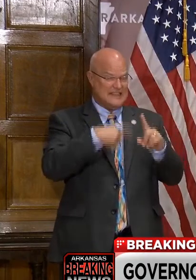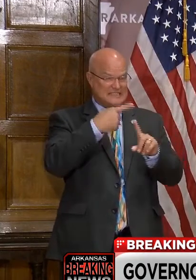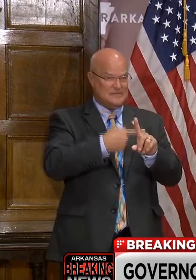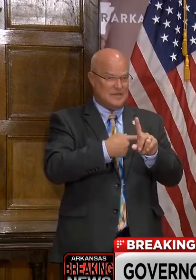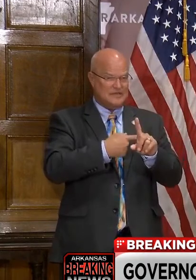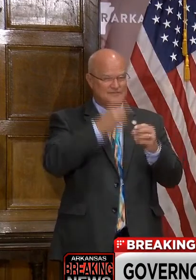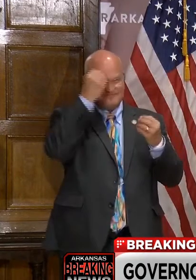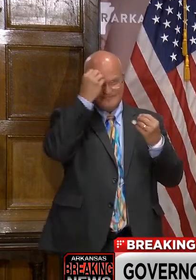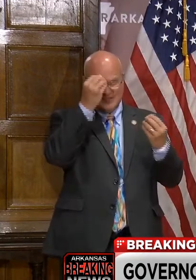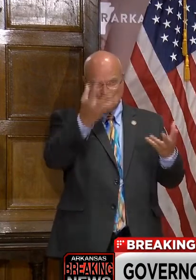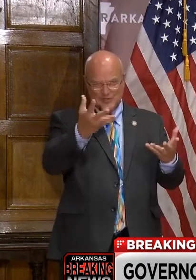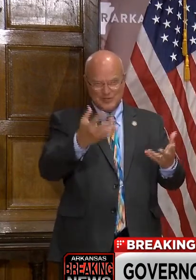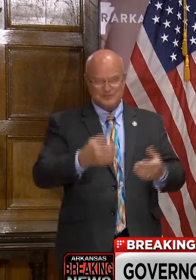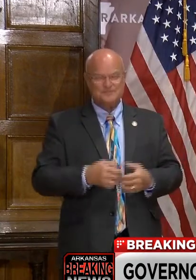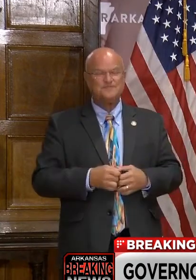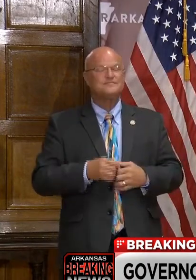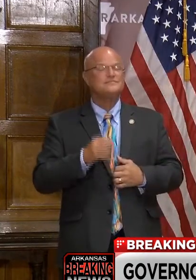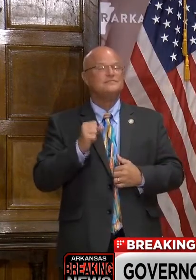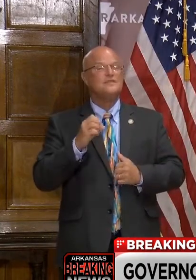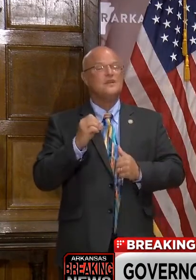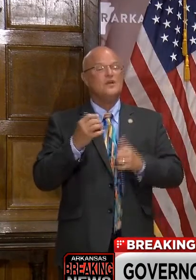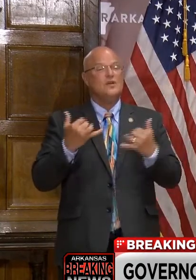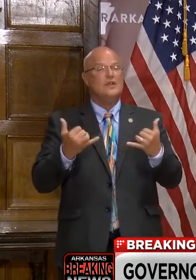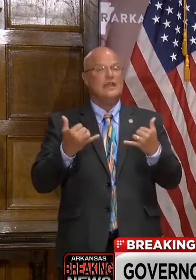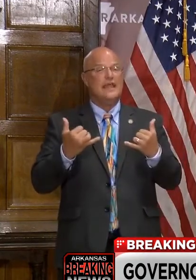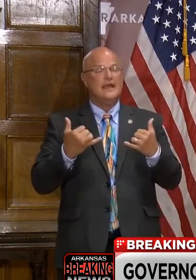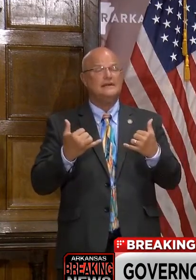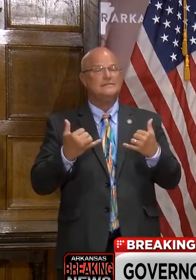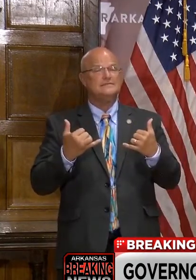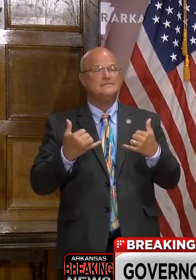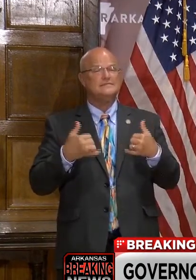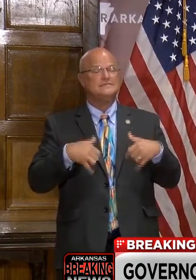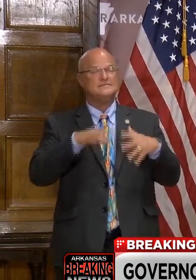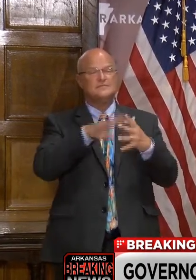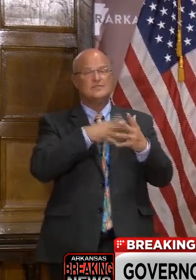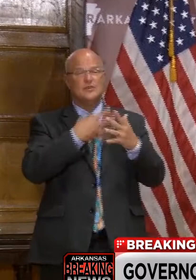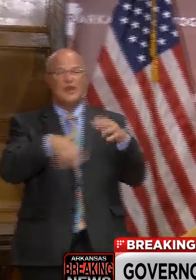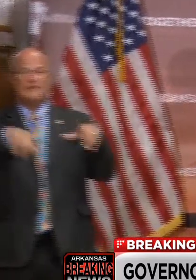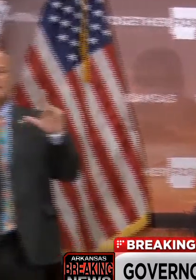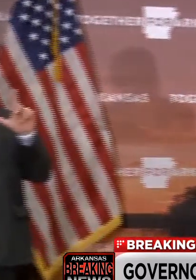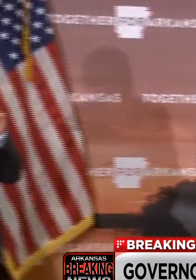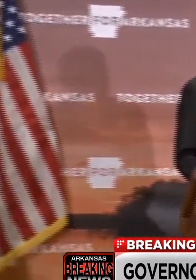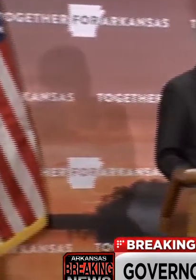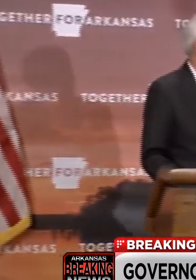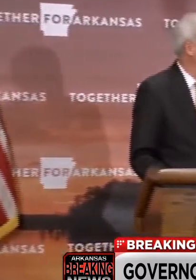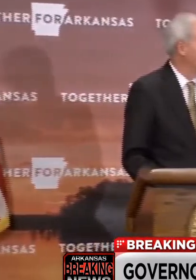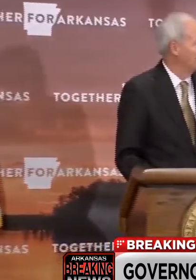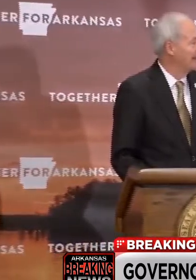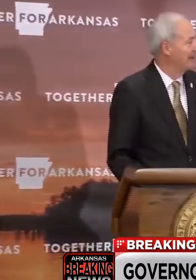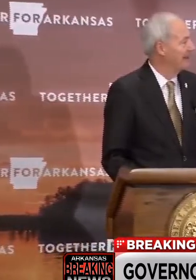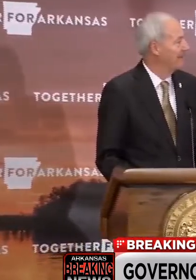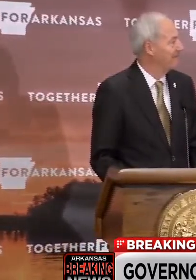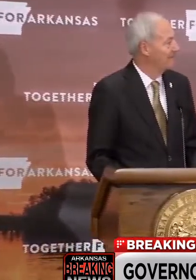number. And so with that, let's go to the graphs, and we can see